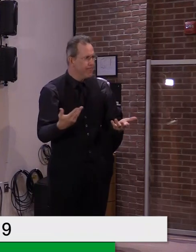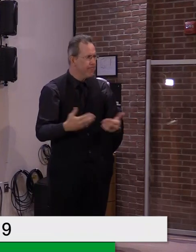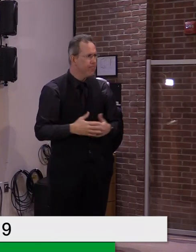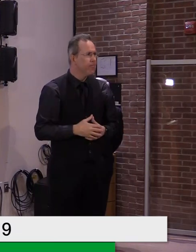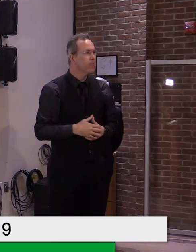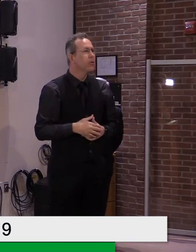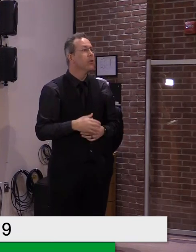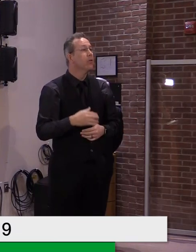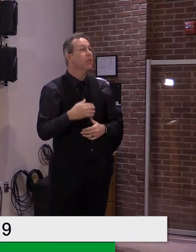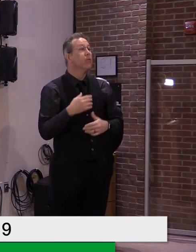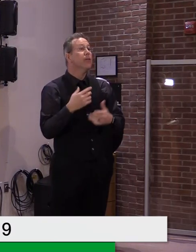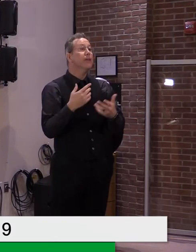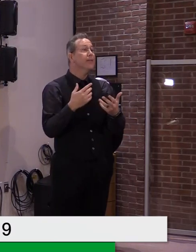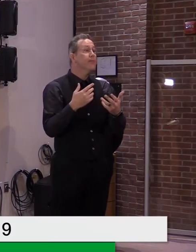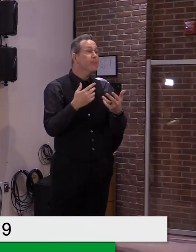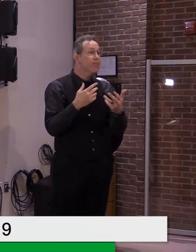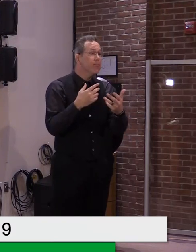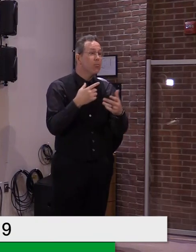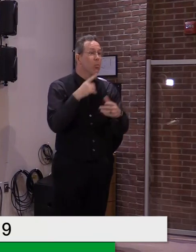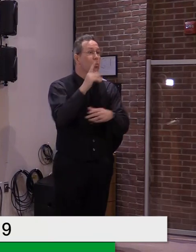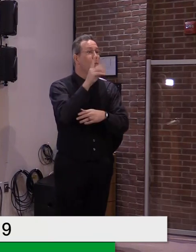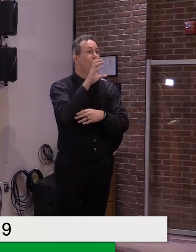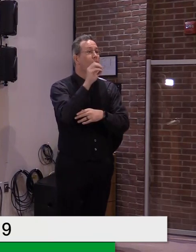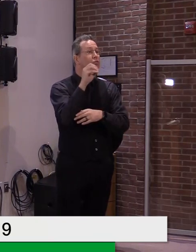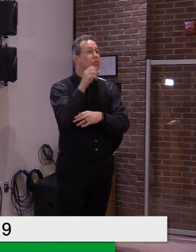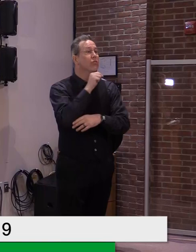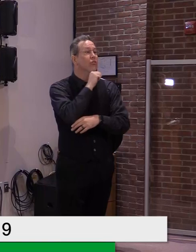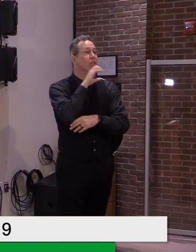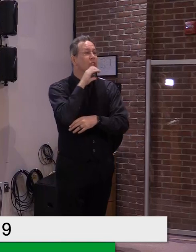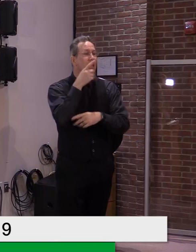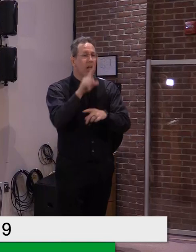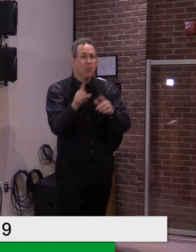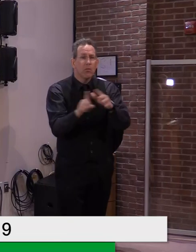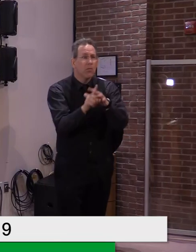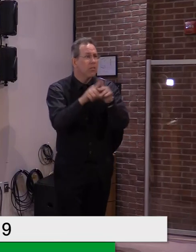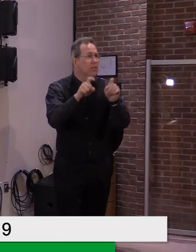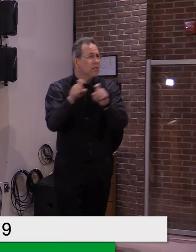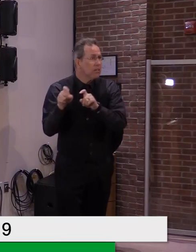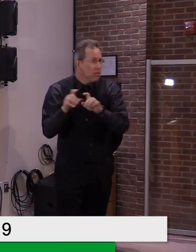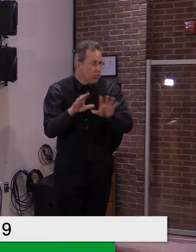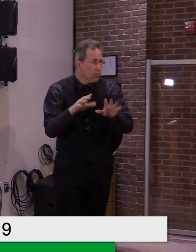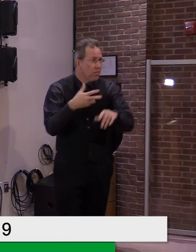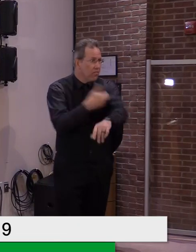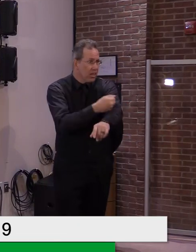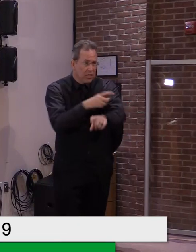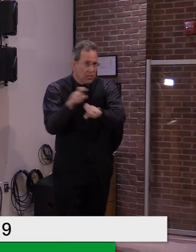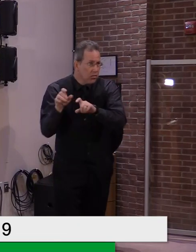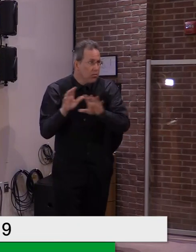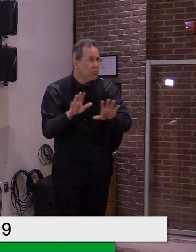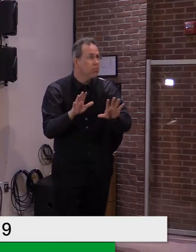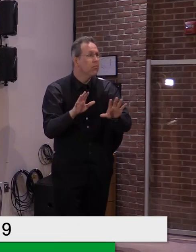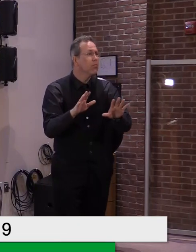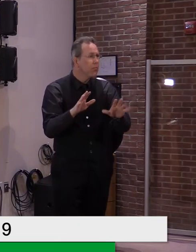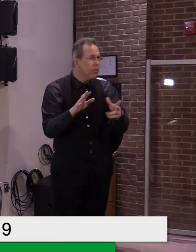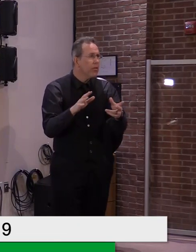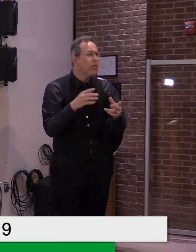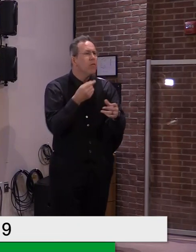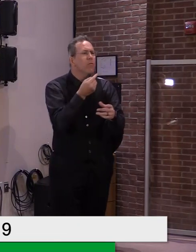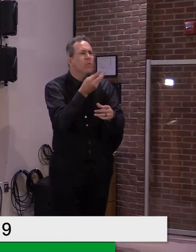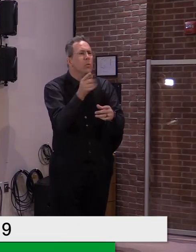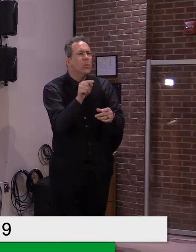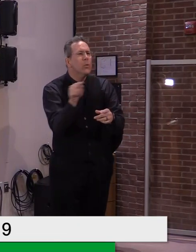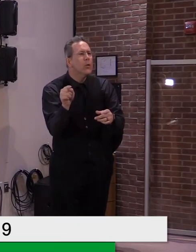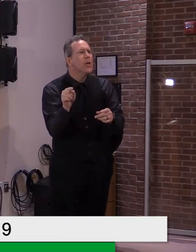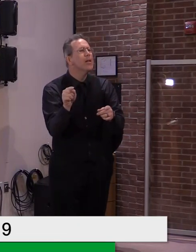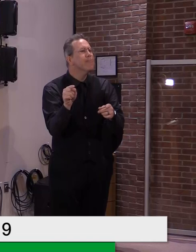elderly people and vaccinate them all, there may be a few that could break through the vaccine, if